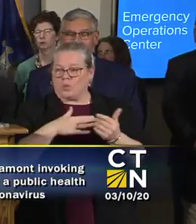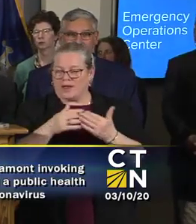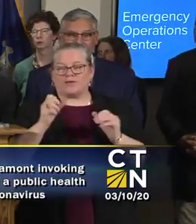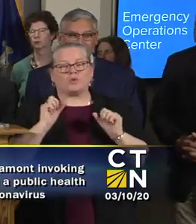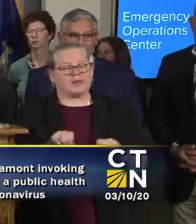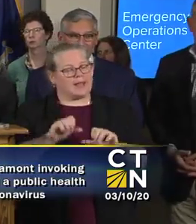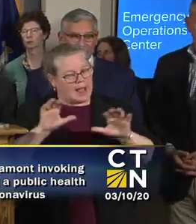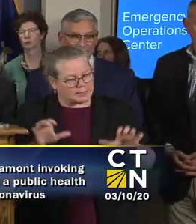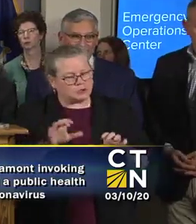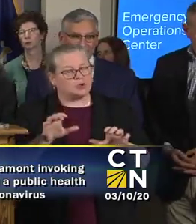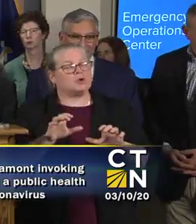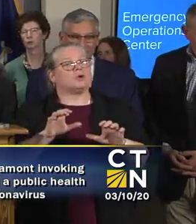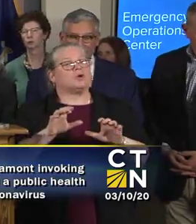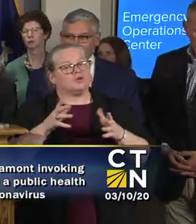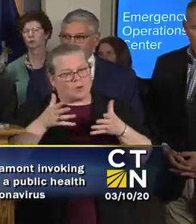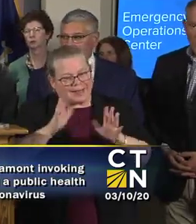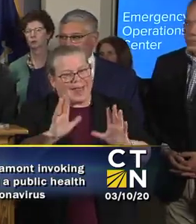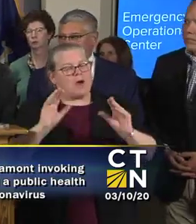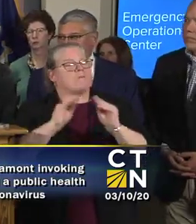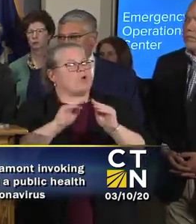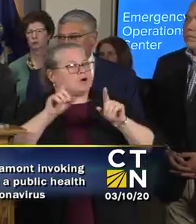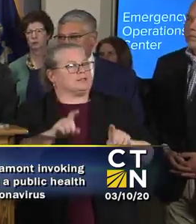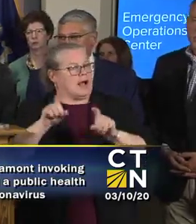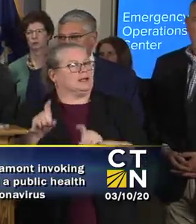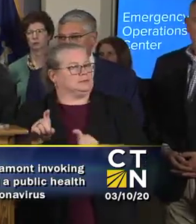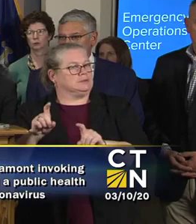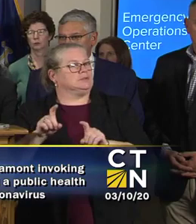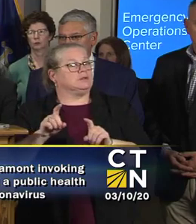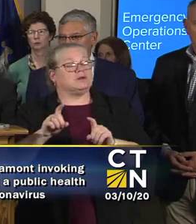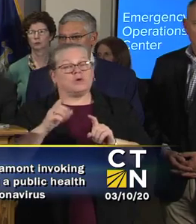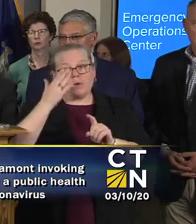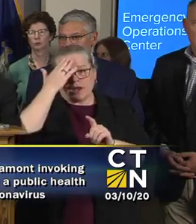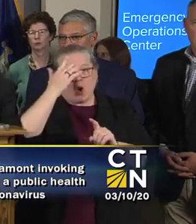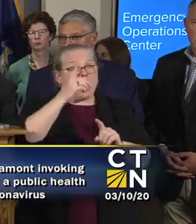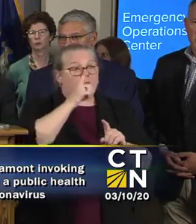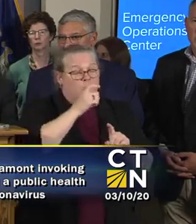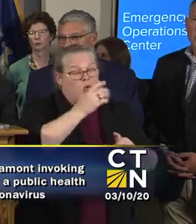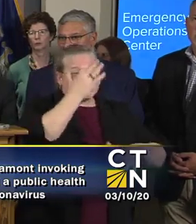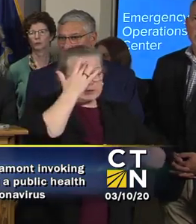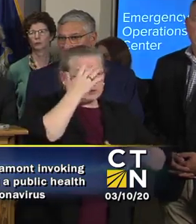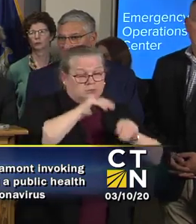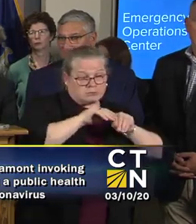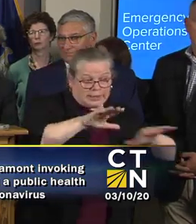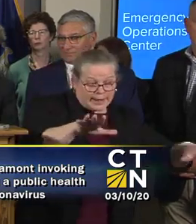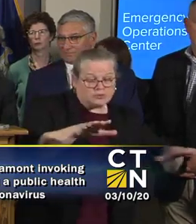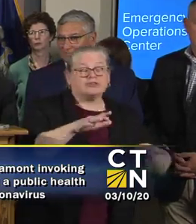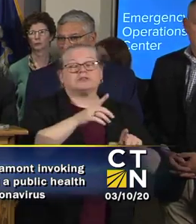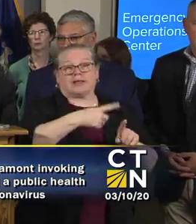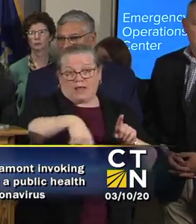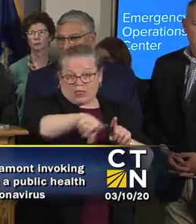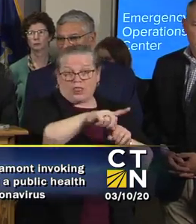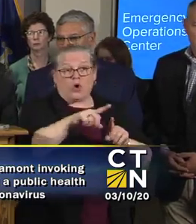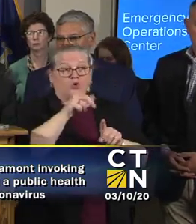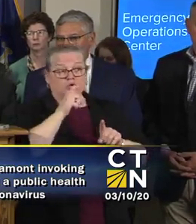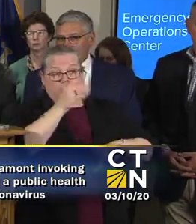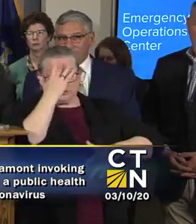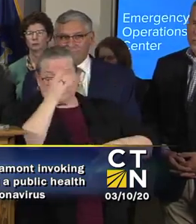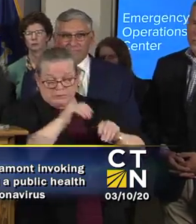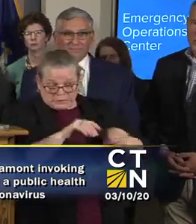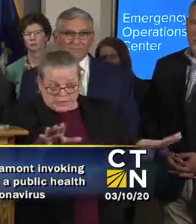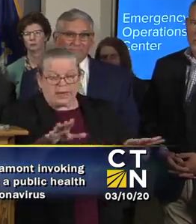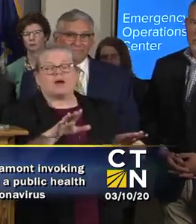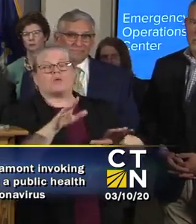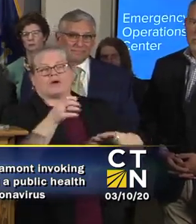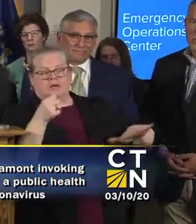to open that aperture so more people are tested, we know who's contagious, and they are quarantined, is the most important thing I think we can do. Just